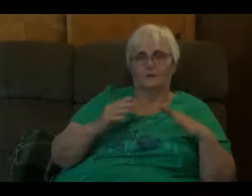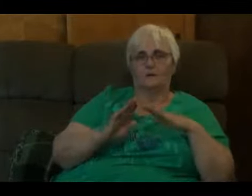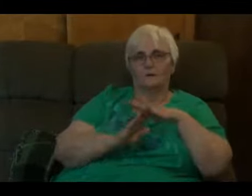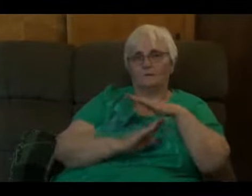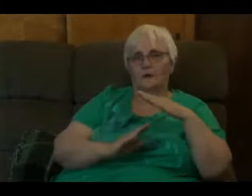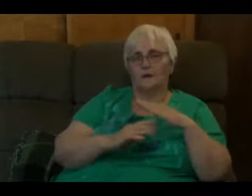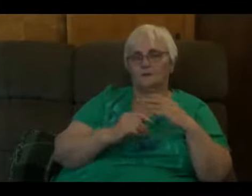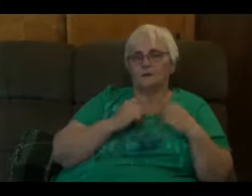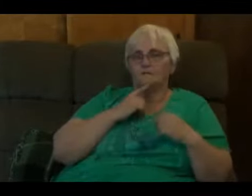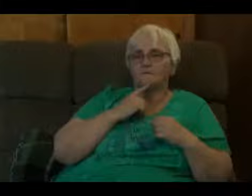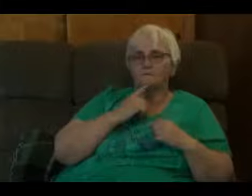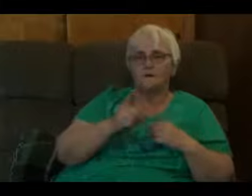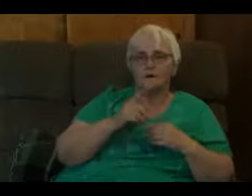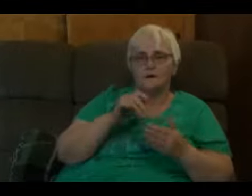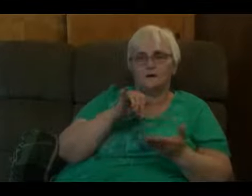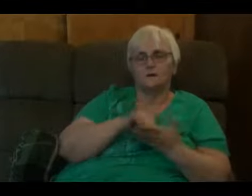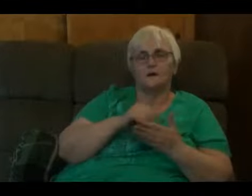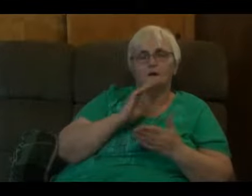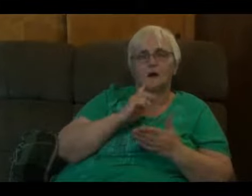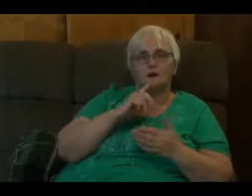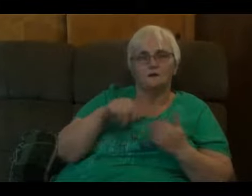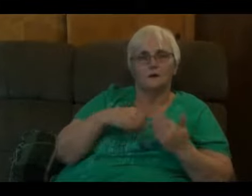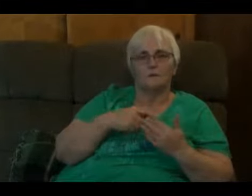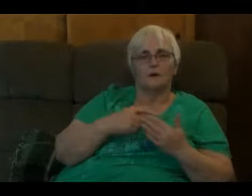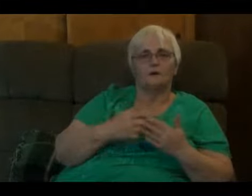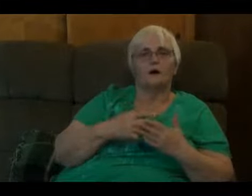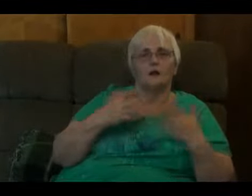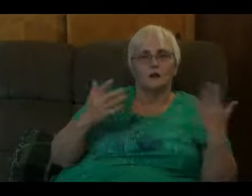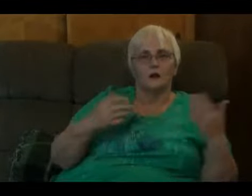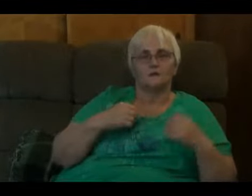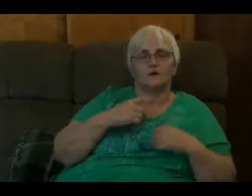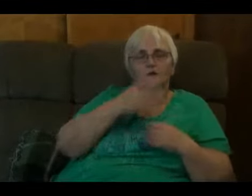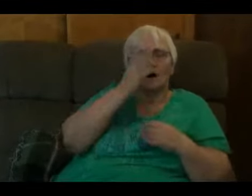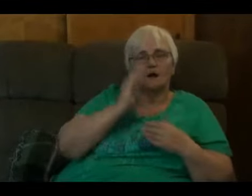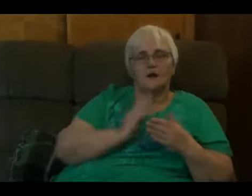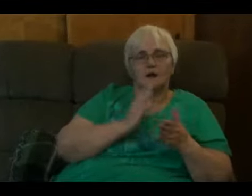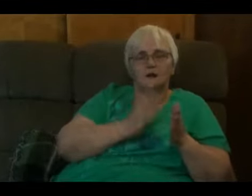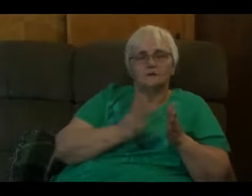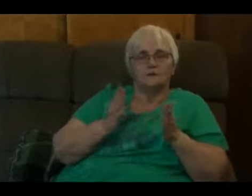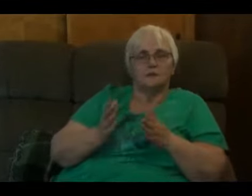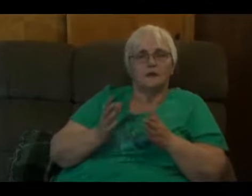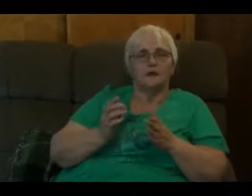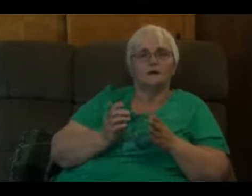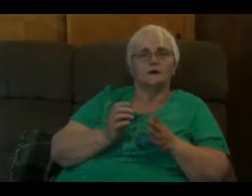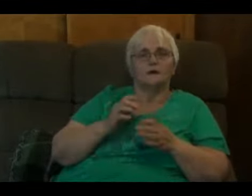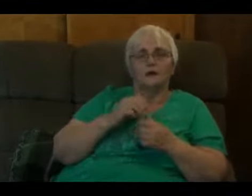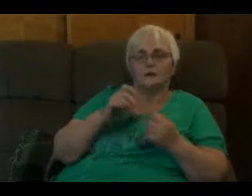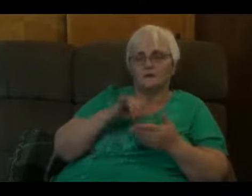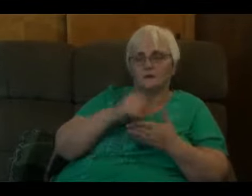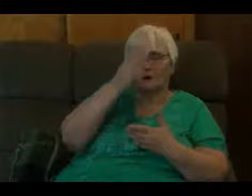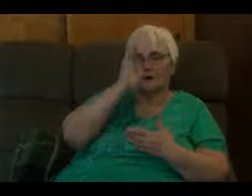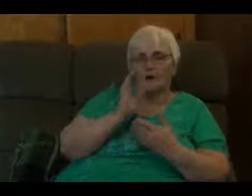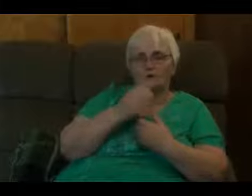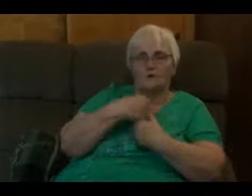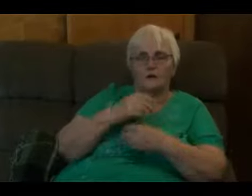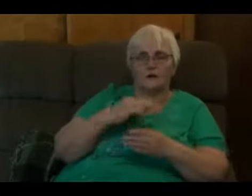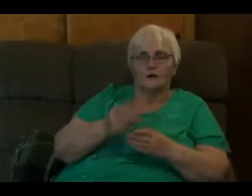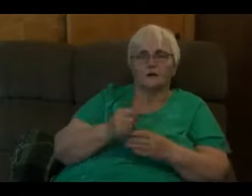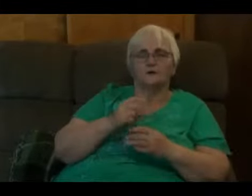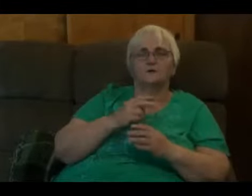that I talk about a lot. They are that God has a plan and God created us. Okay? Two very common, well-known